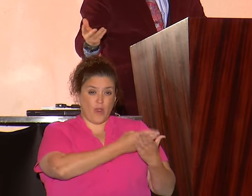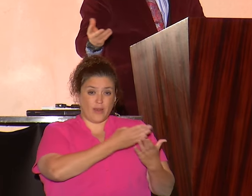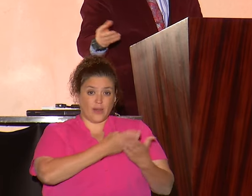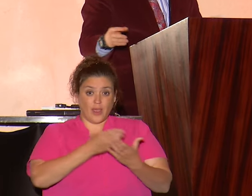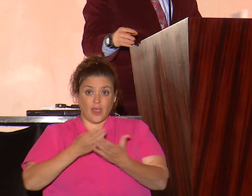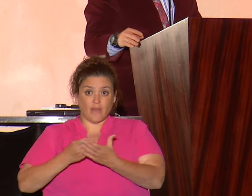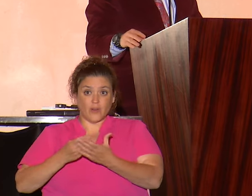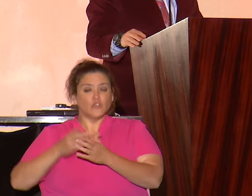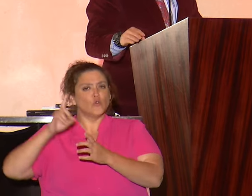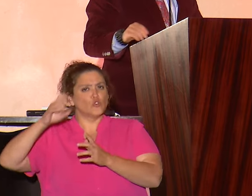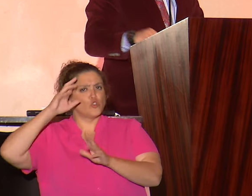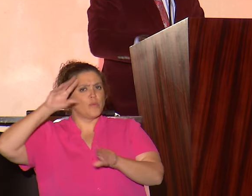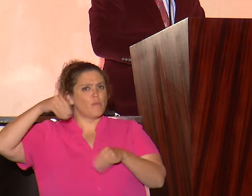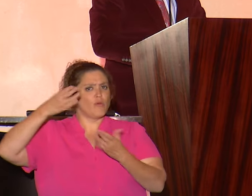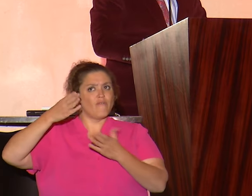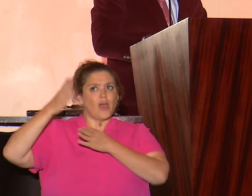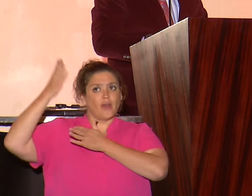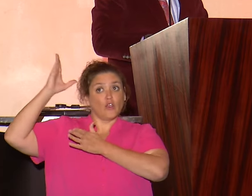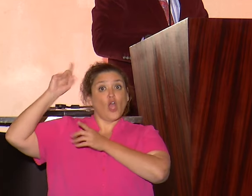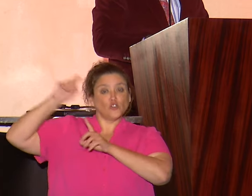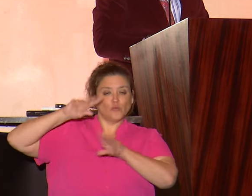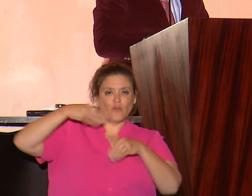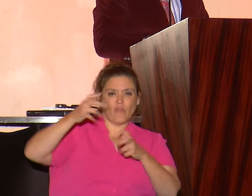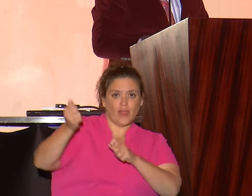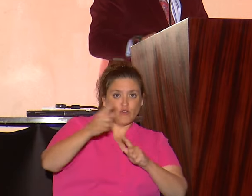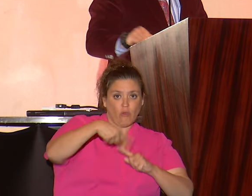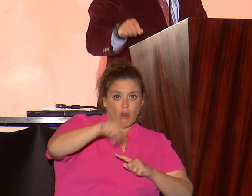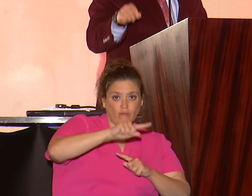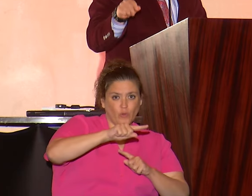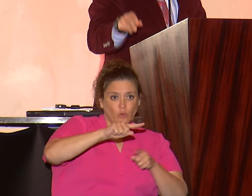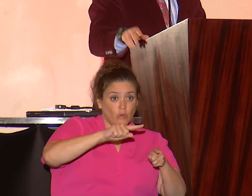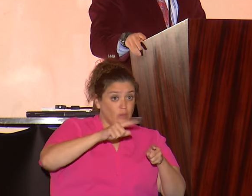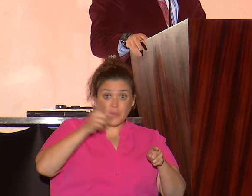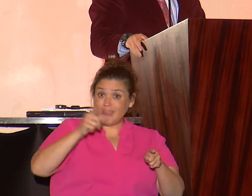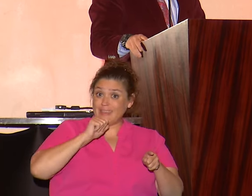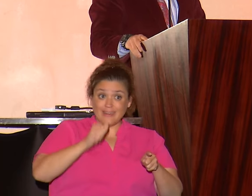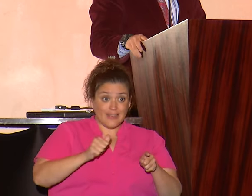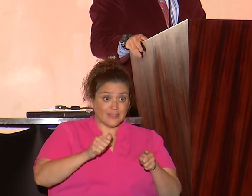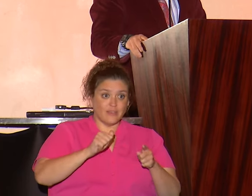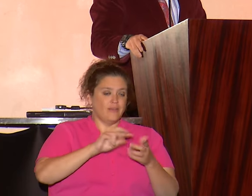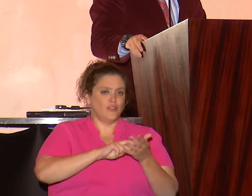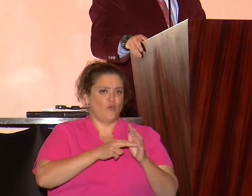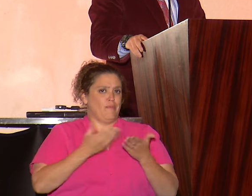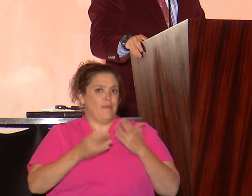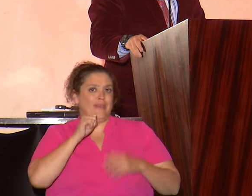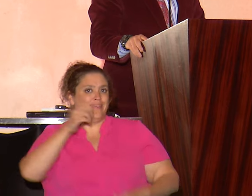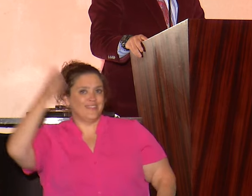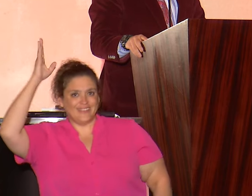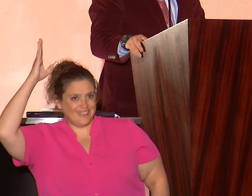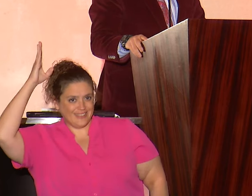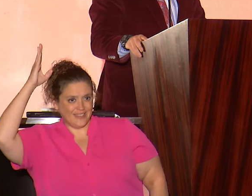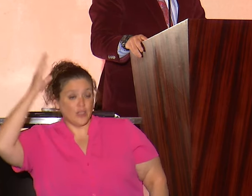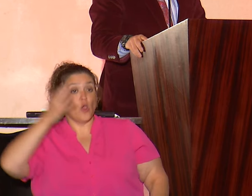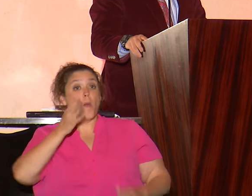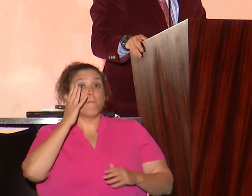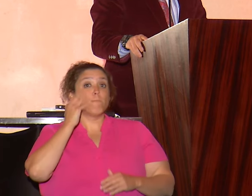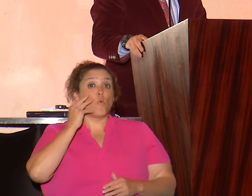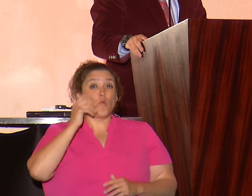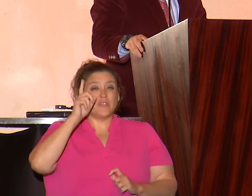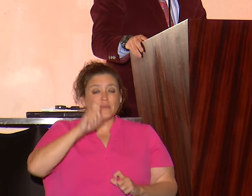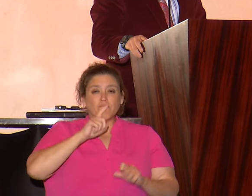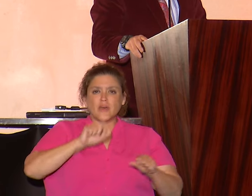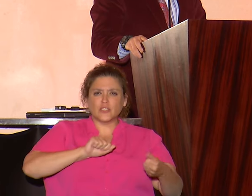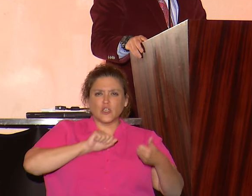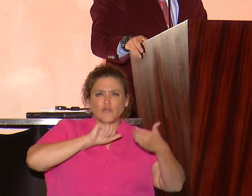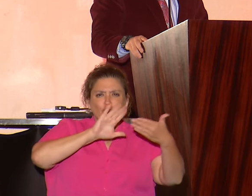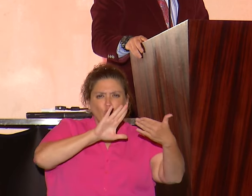seeker by God, is far more likely if God does not exist, Mormons must confront great lingering differences